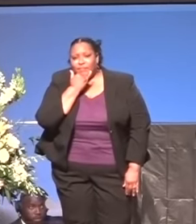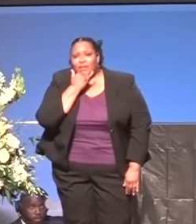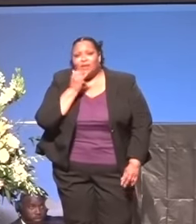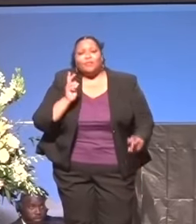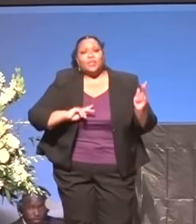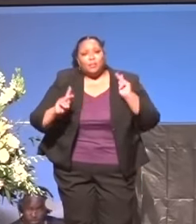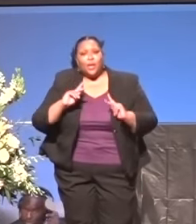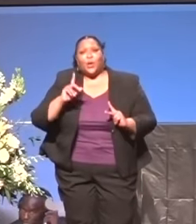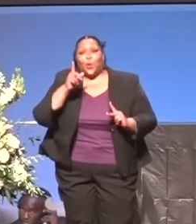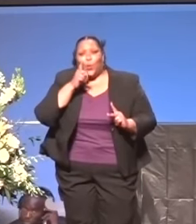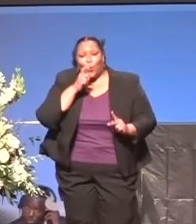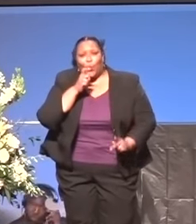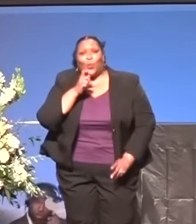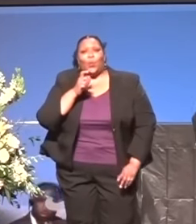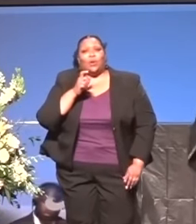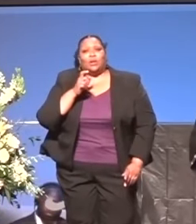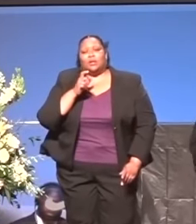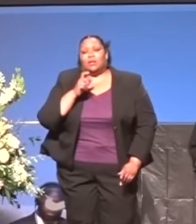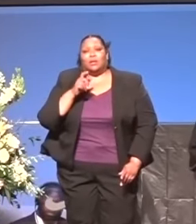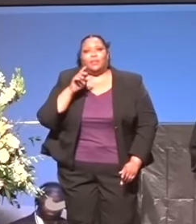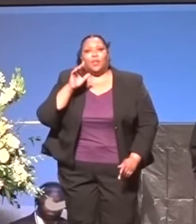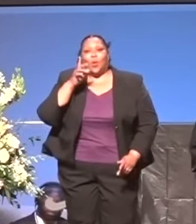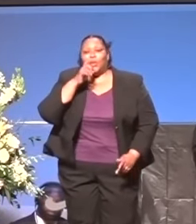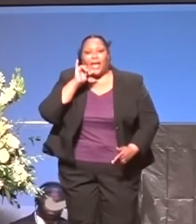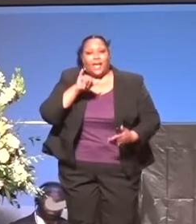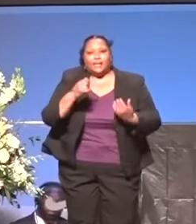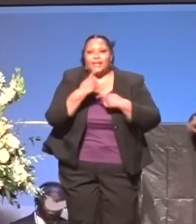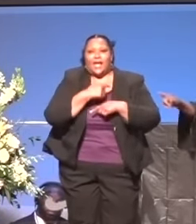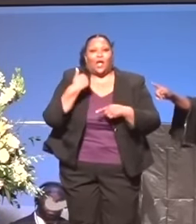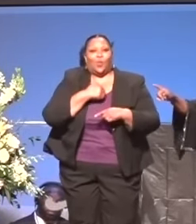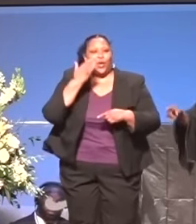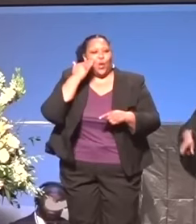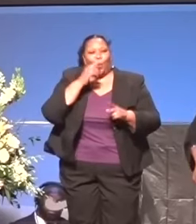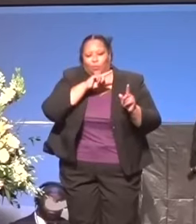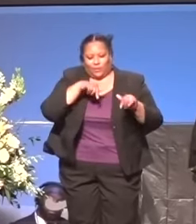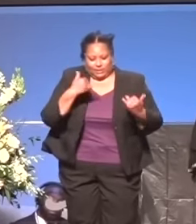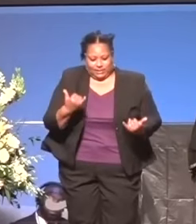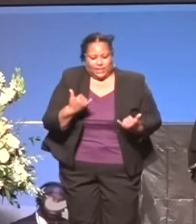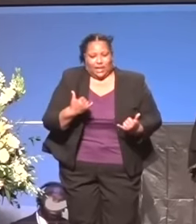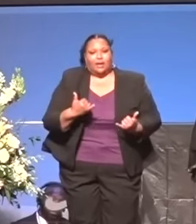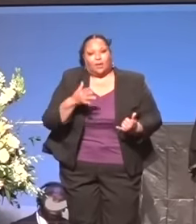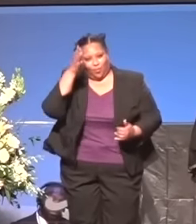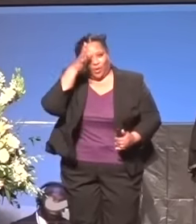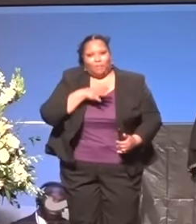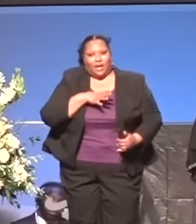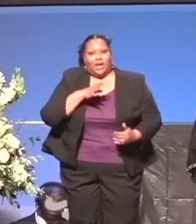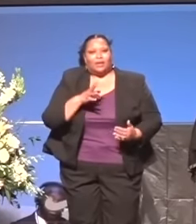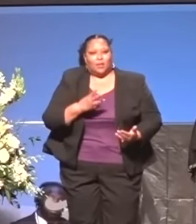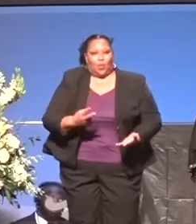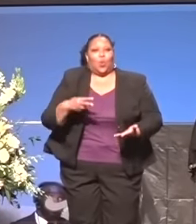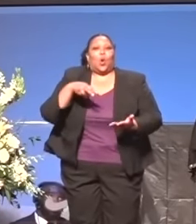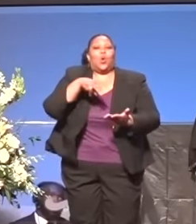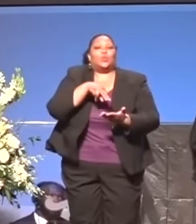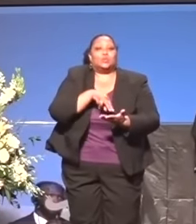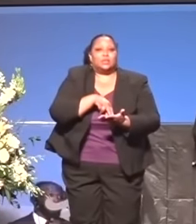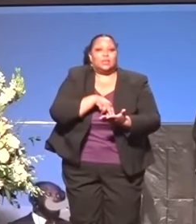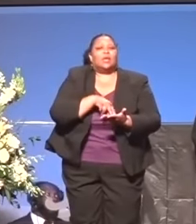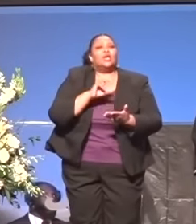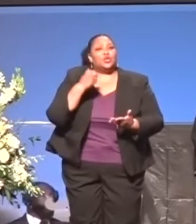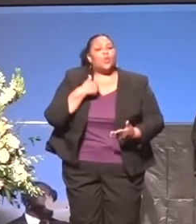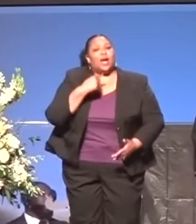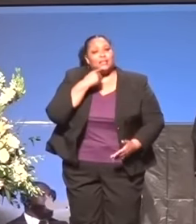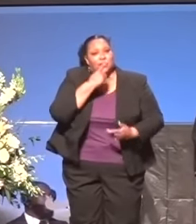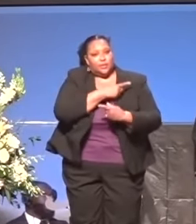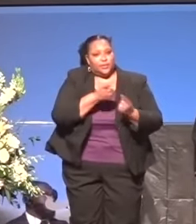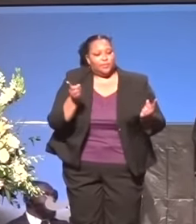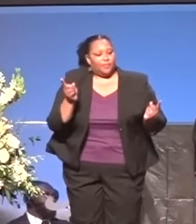for those who mourned that day that we know, came to a day where a man rose. And so